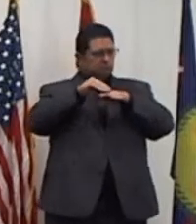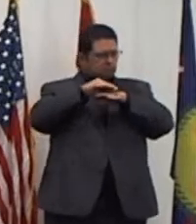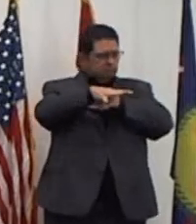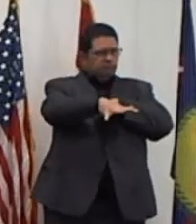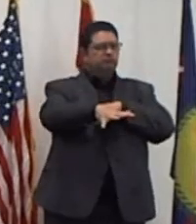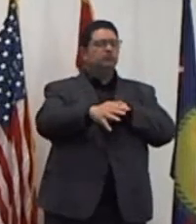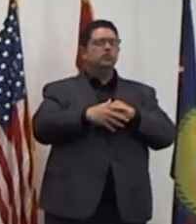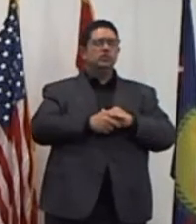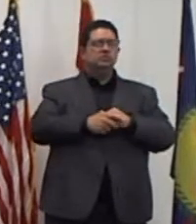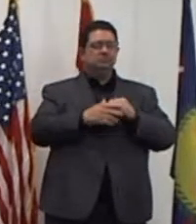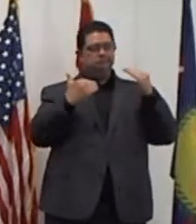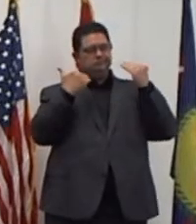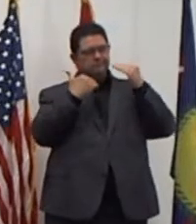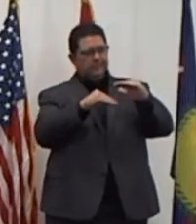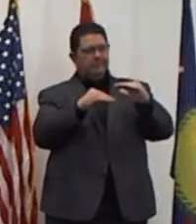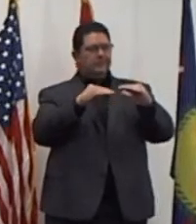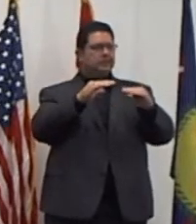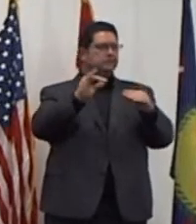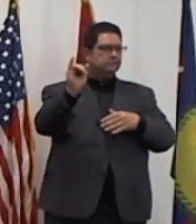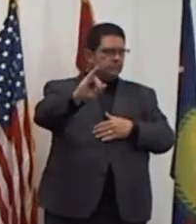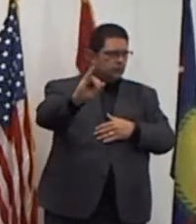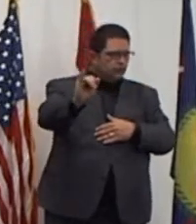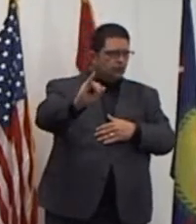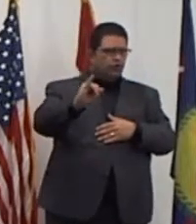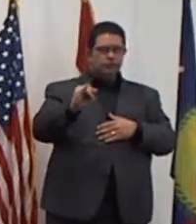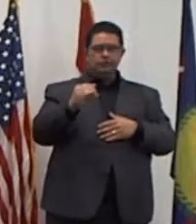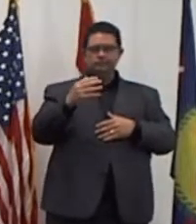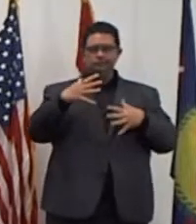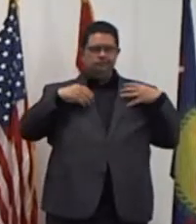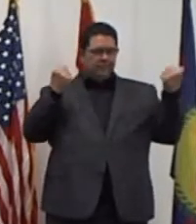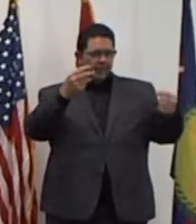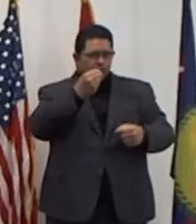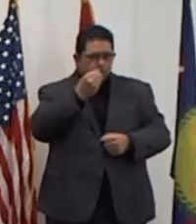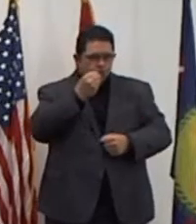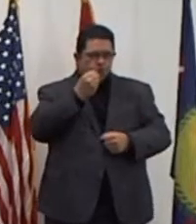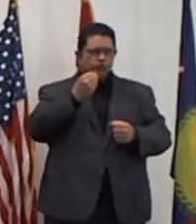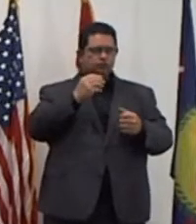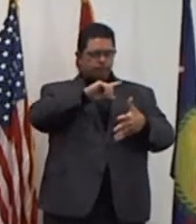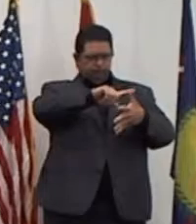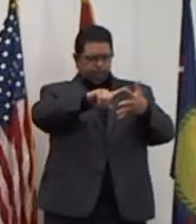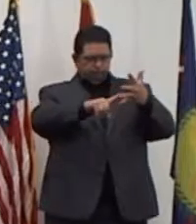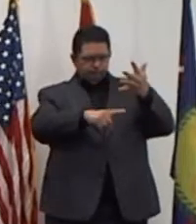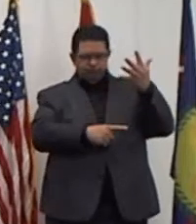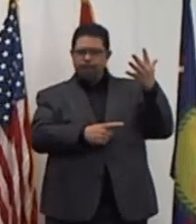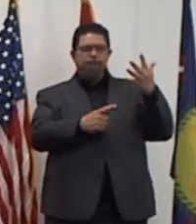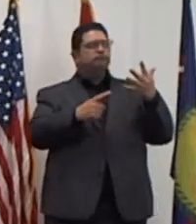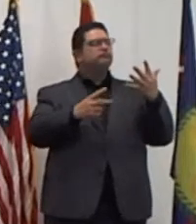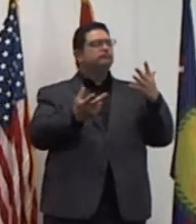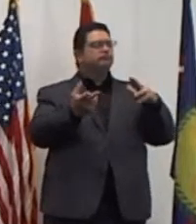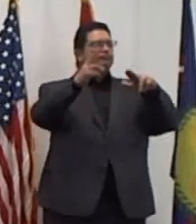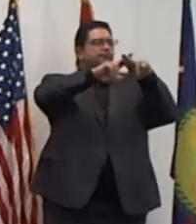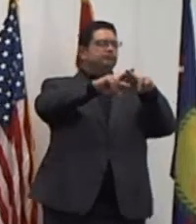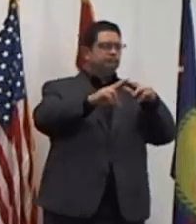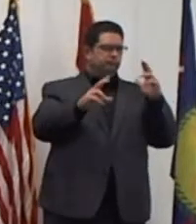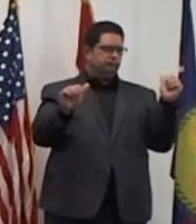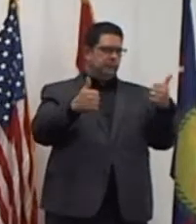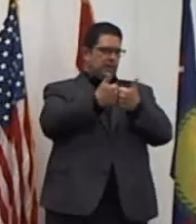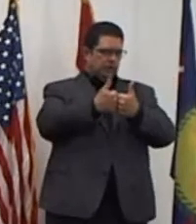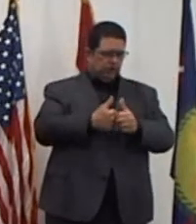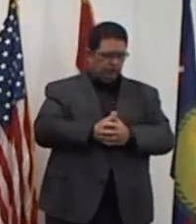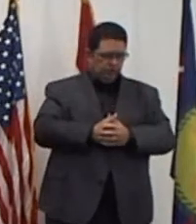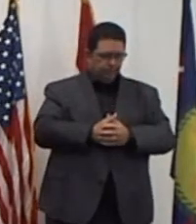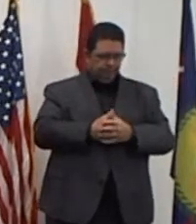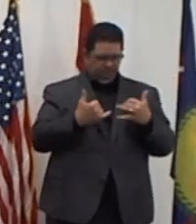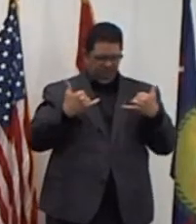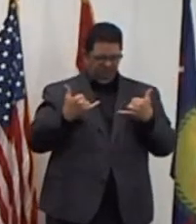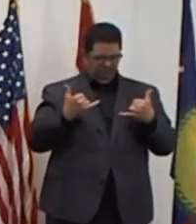insurance, or healthy foods all makes fighting COVID-19 very difficult. But when we began this response, I